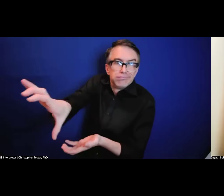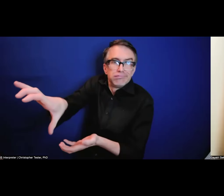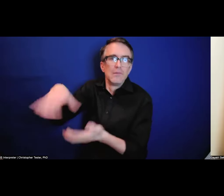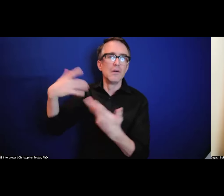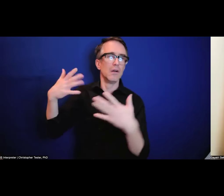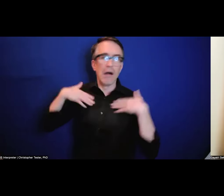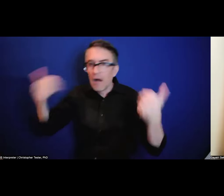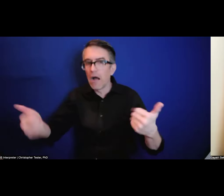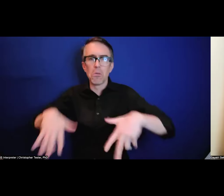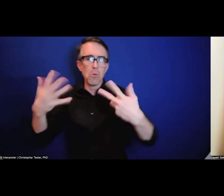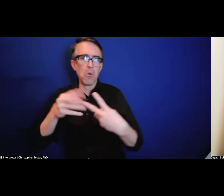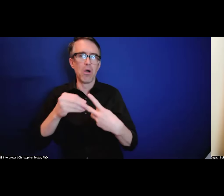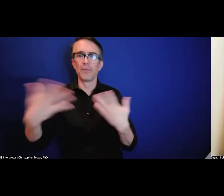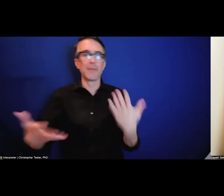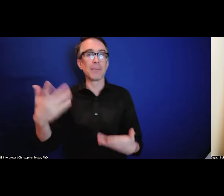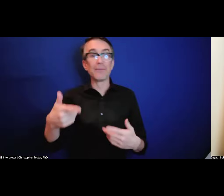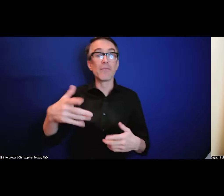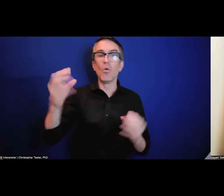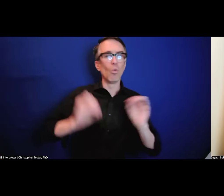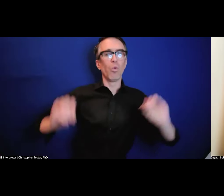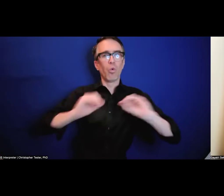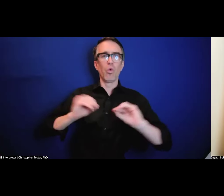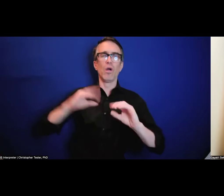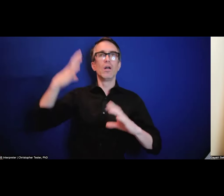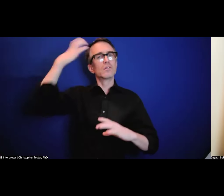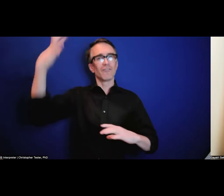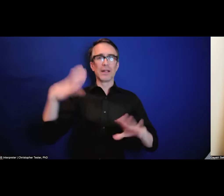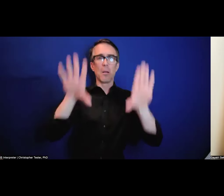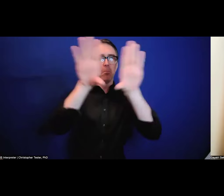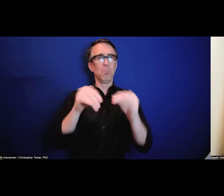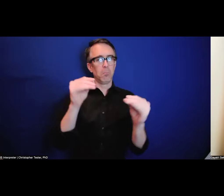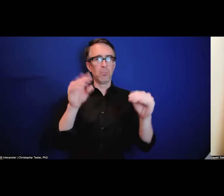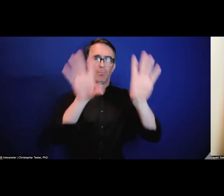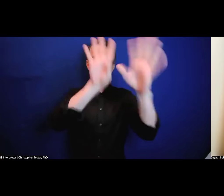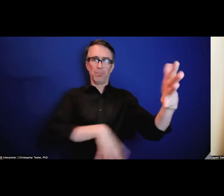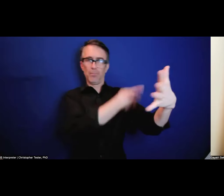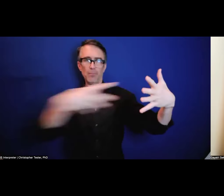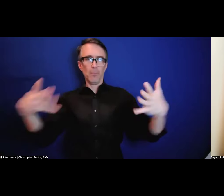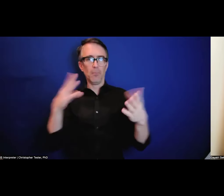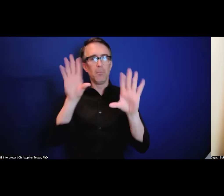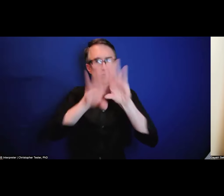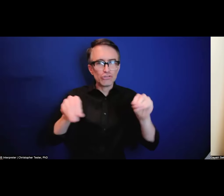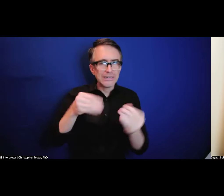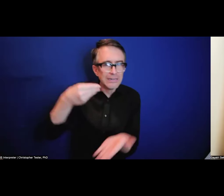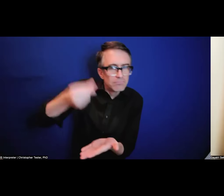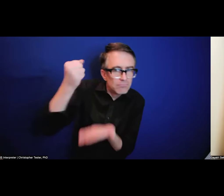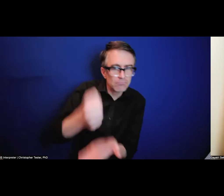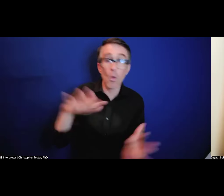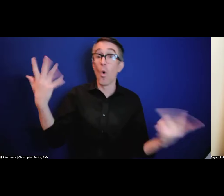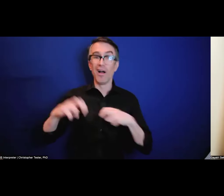accessibility costs. This question requires you to type in your answer or dictate your answer